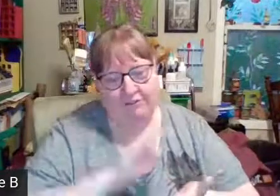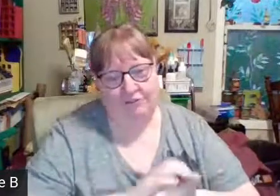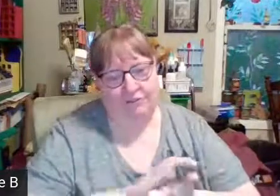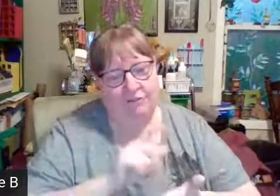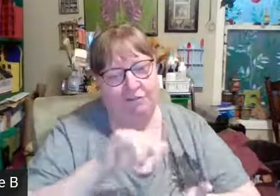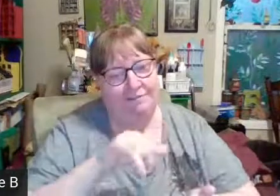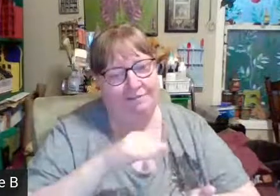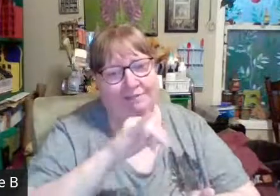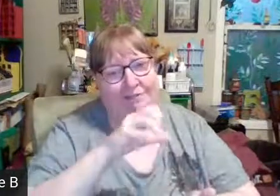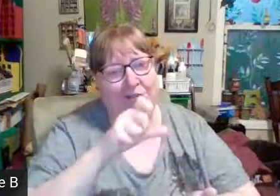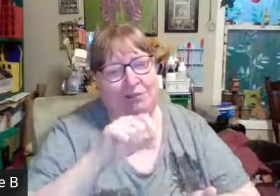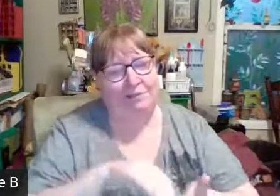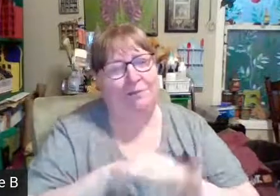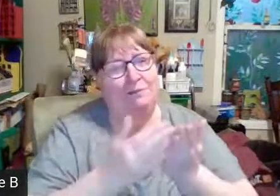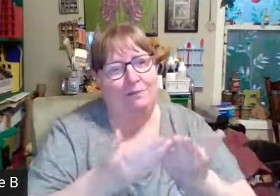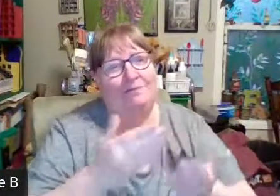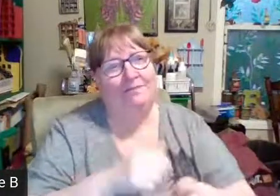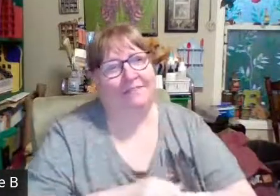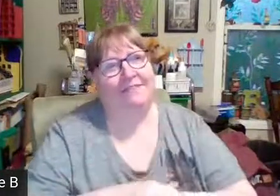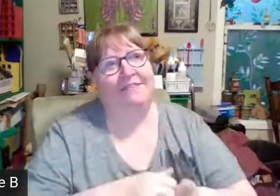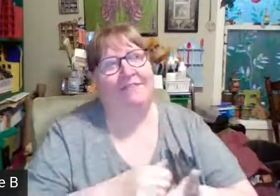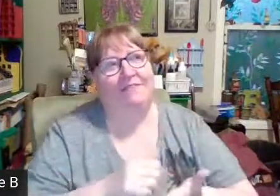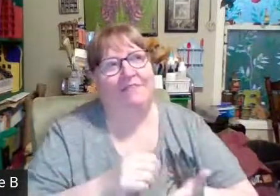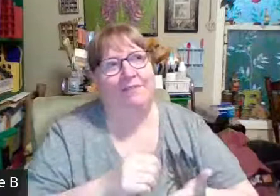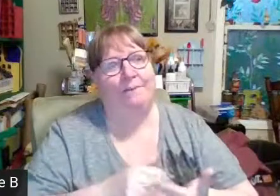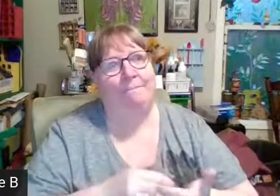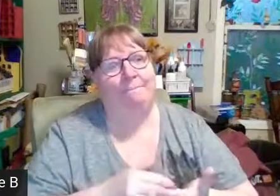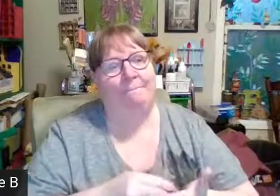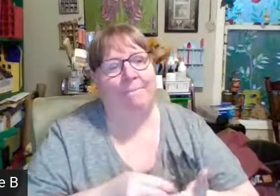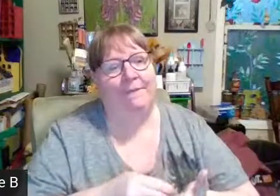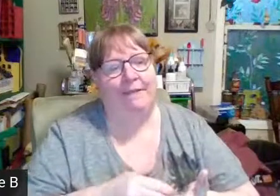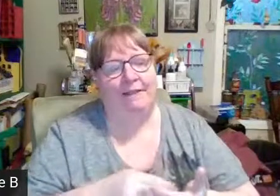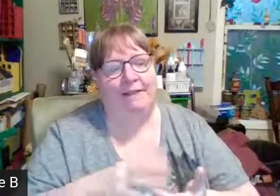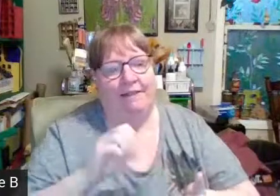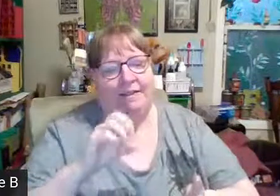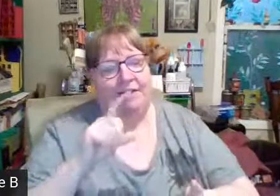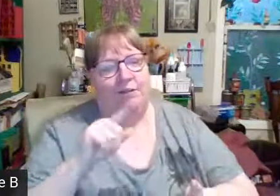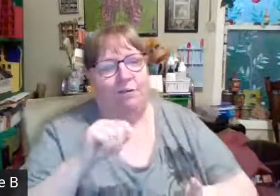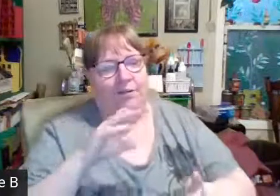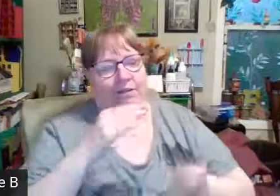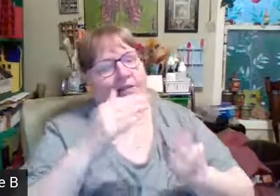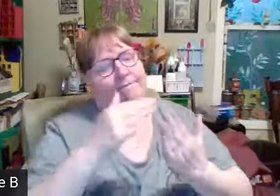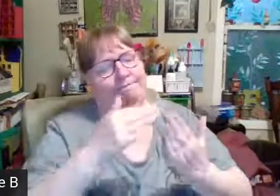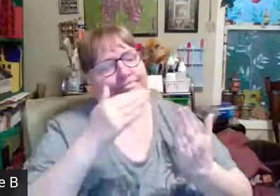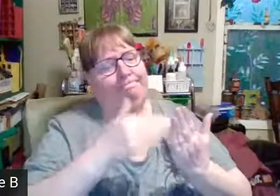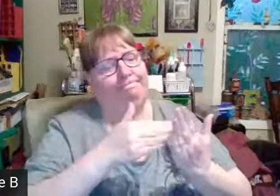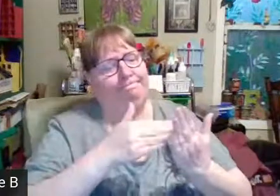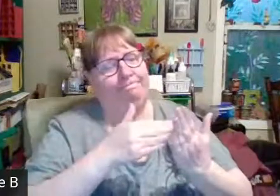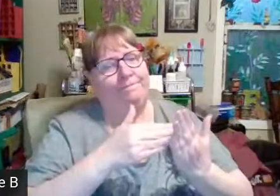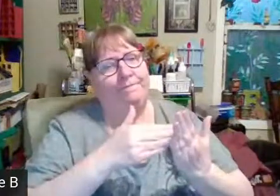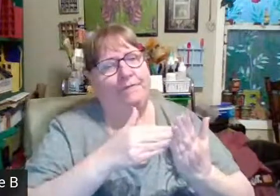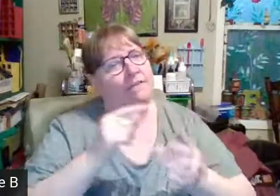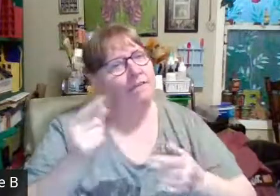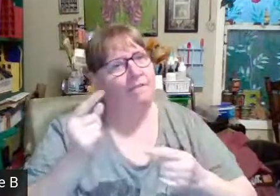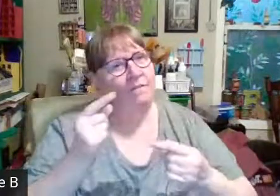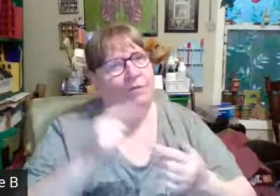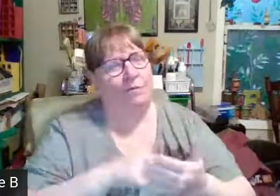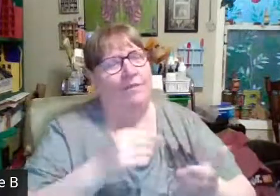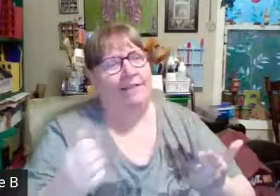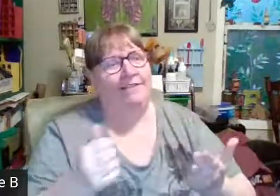whatever month things fall into. If it falls into a category for a future month, but if it doesn't fall into a category, then I go one of these, one of these, one of these, one of these.